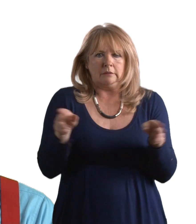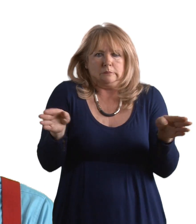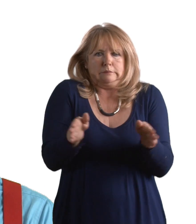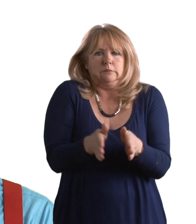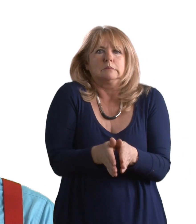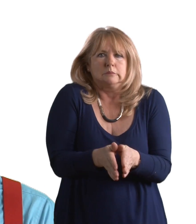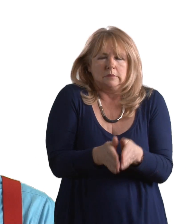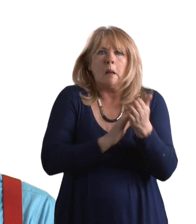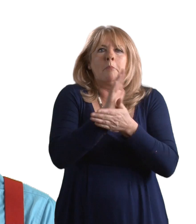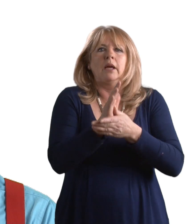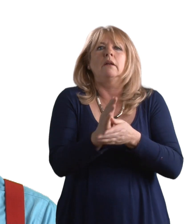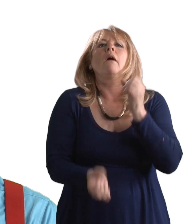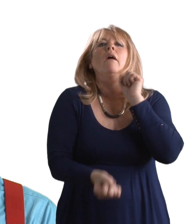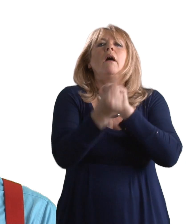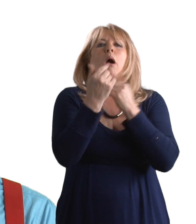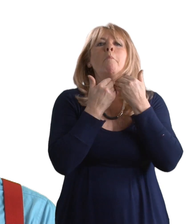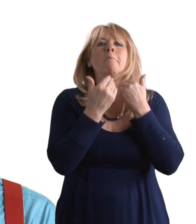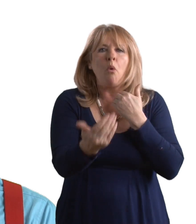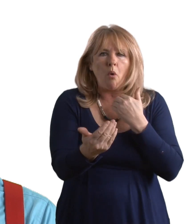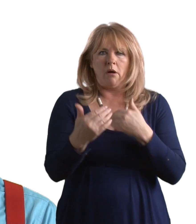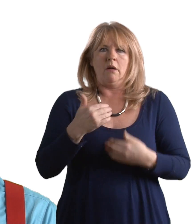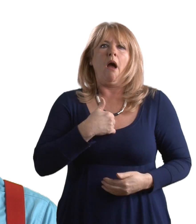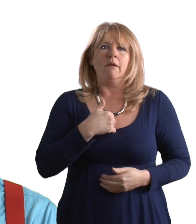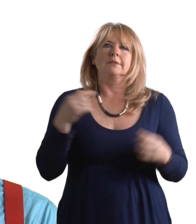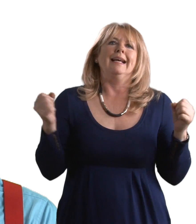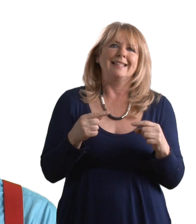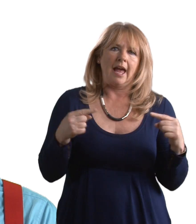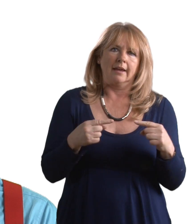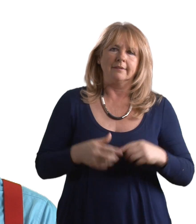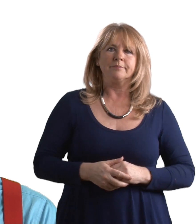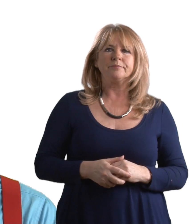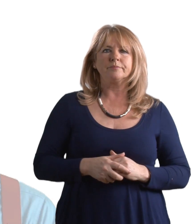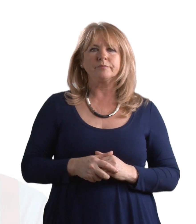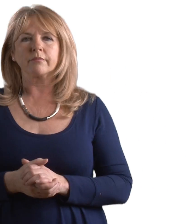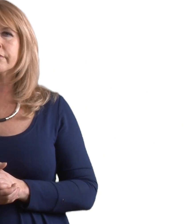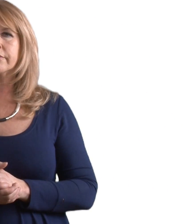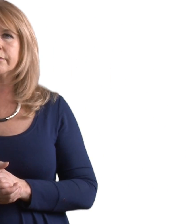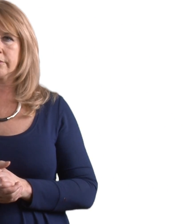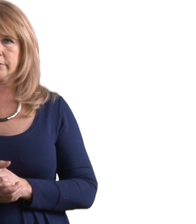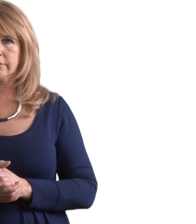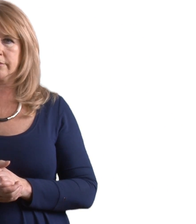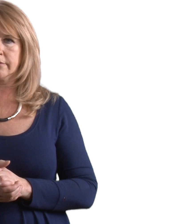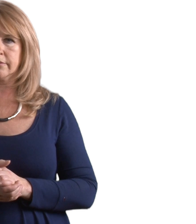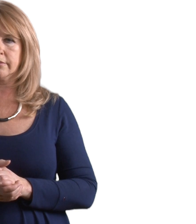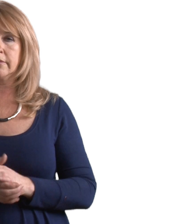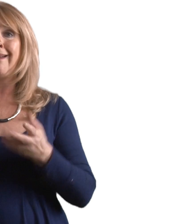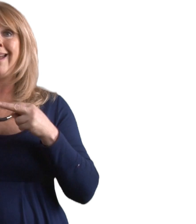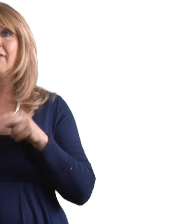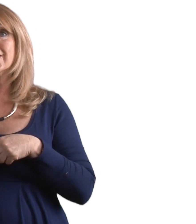woman who smokes during or even after pregnancy increases her child's risk of cot death.